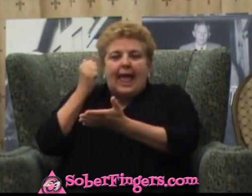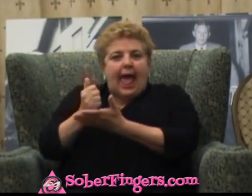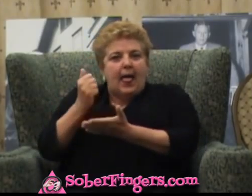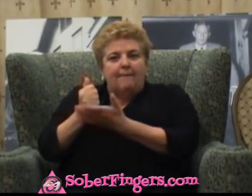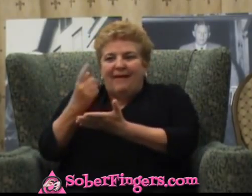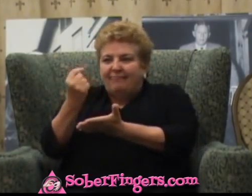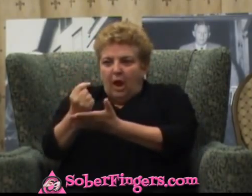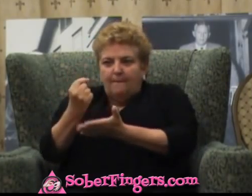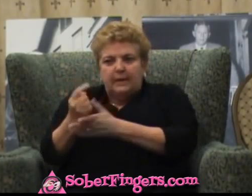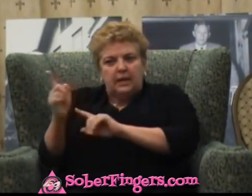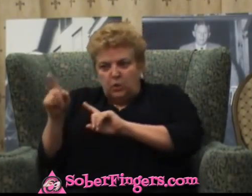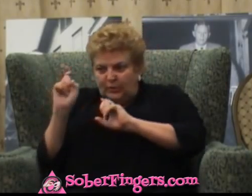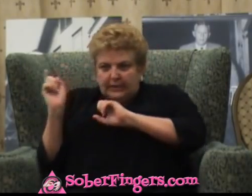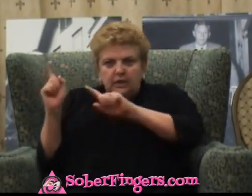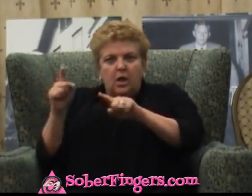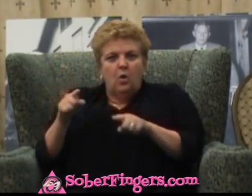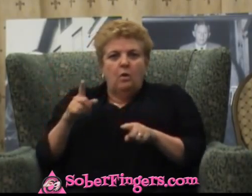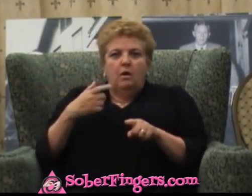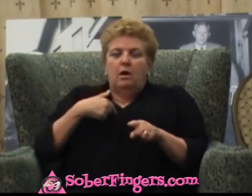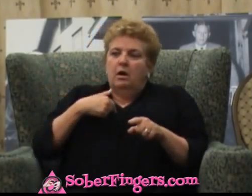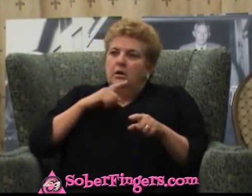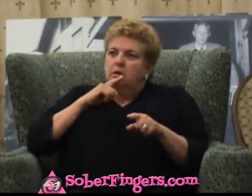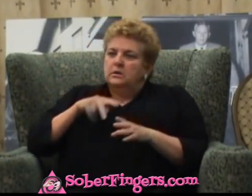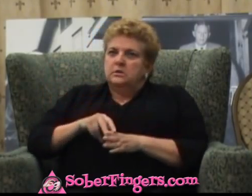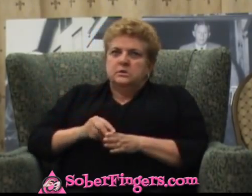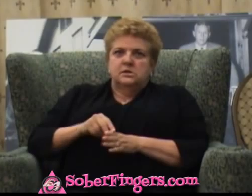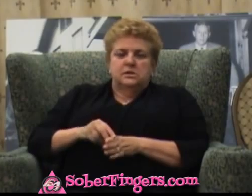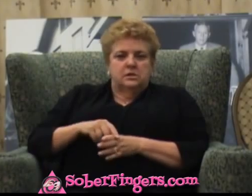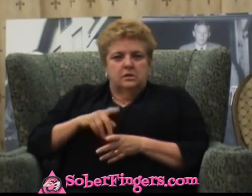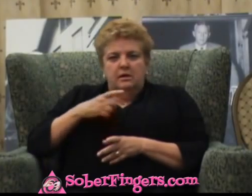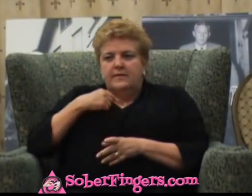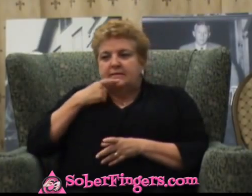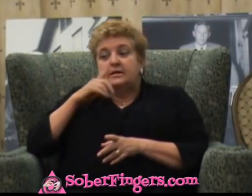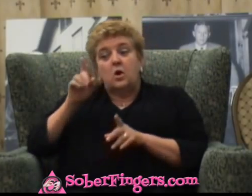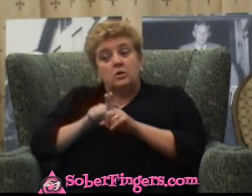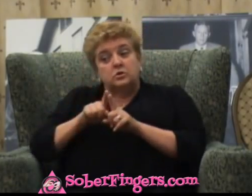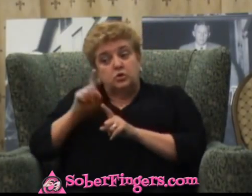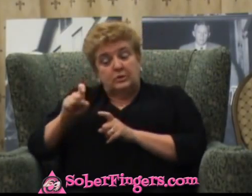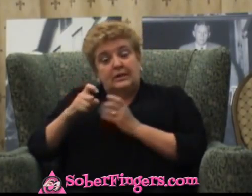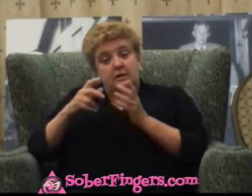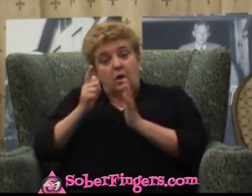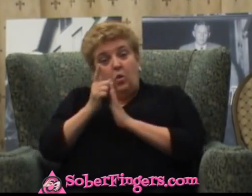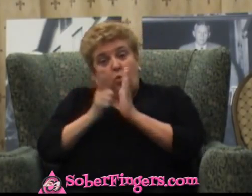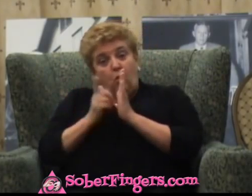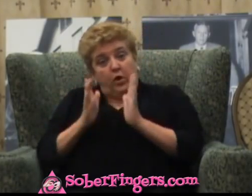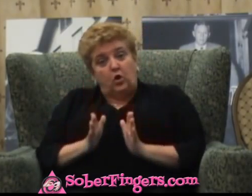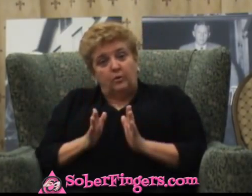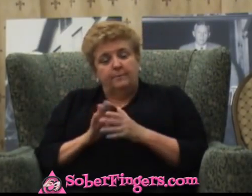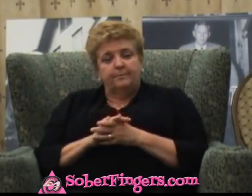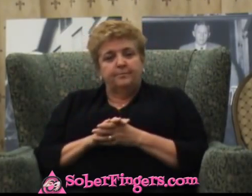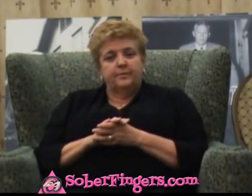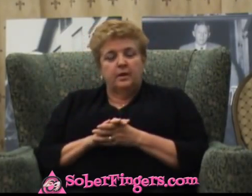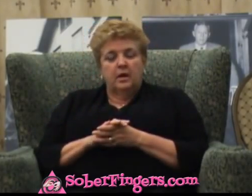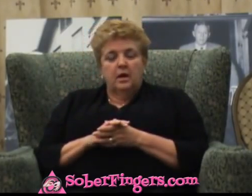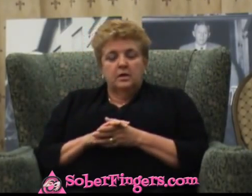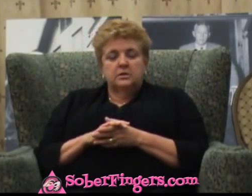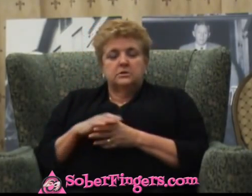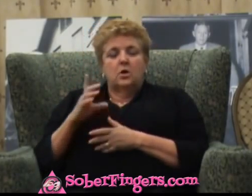teetering. I was going for it. And they said, get an attorney, Rose. You're going to need one. And I did both those things. I checked myself into